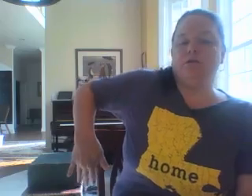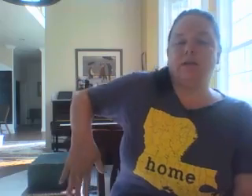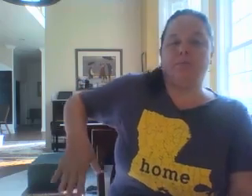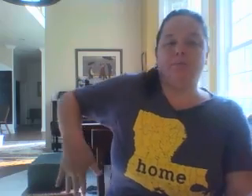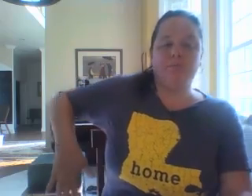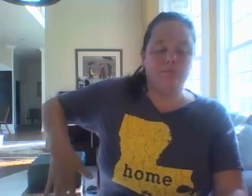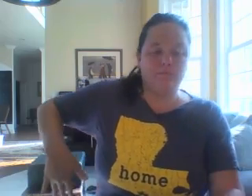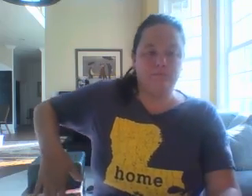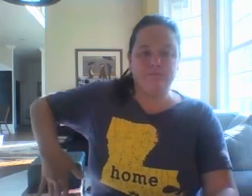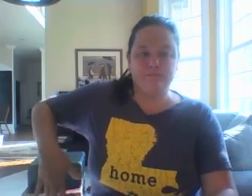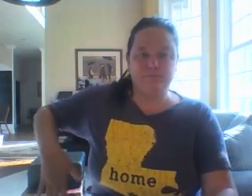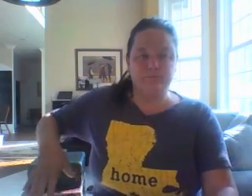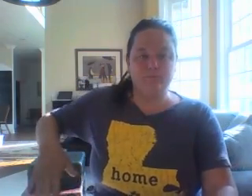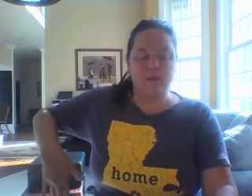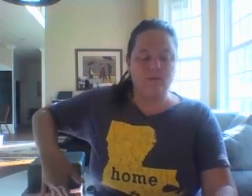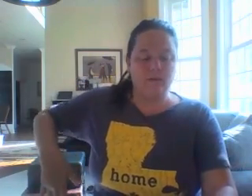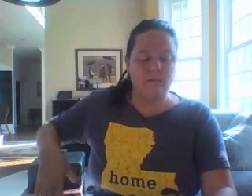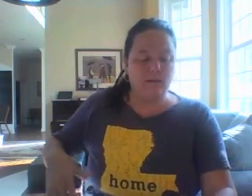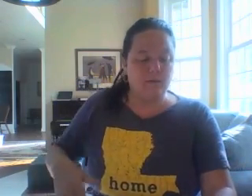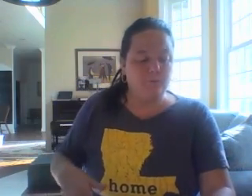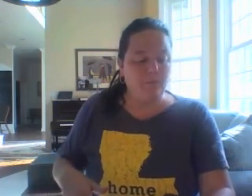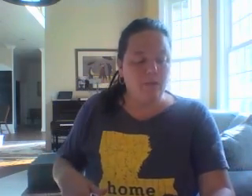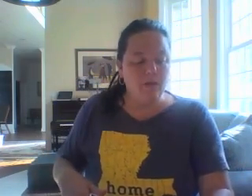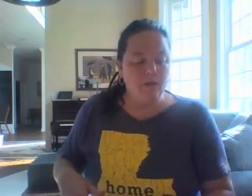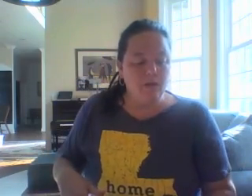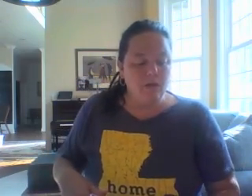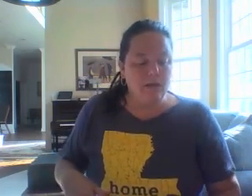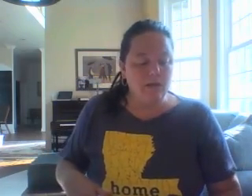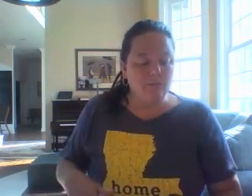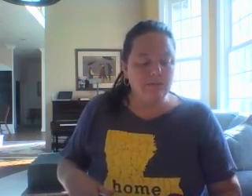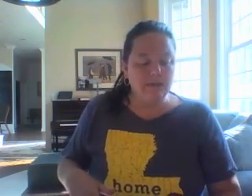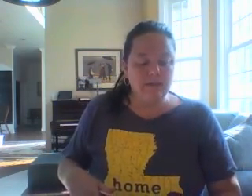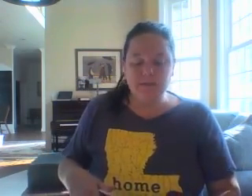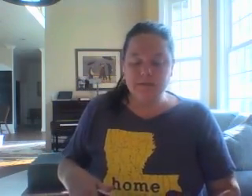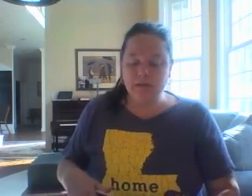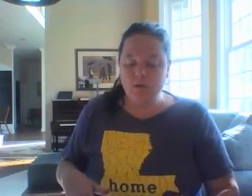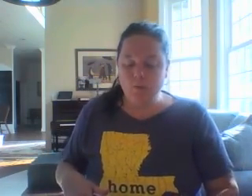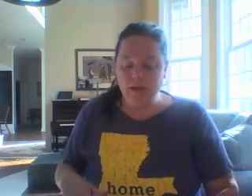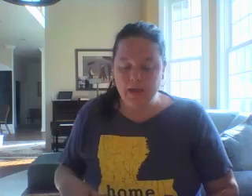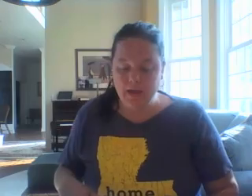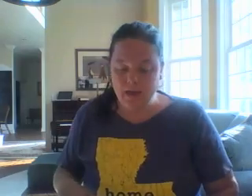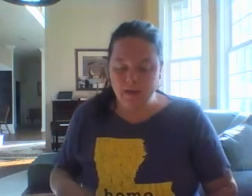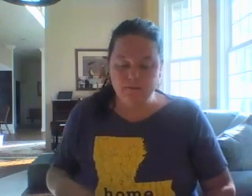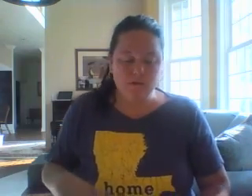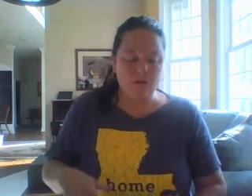kind of waving it back there. Okay, number 6, we have,